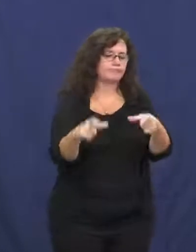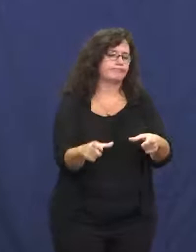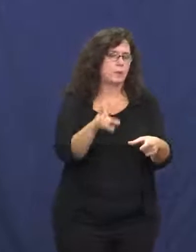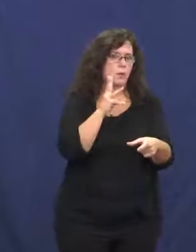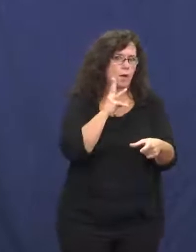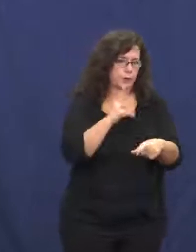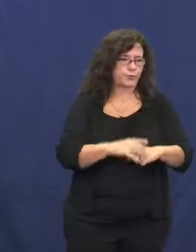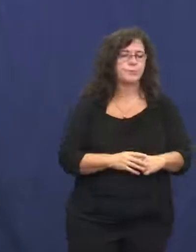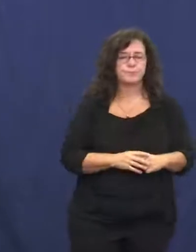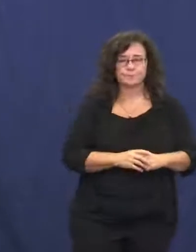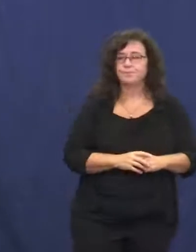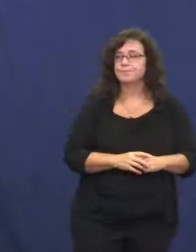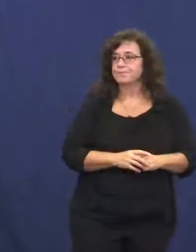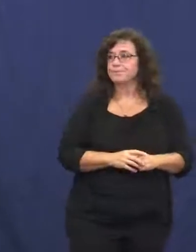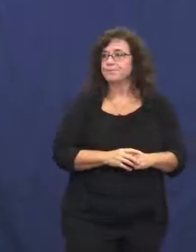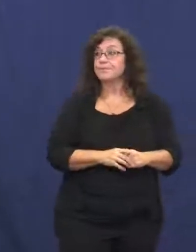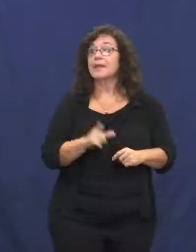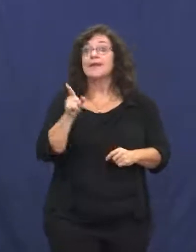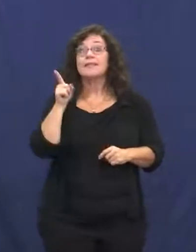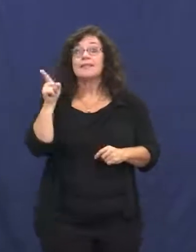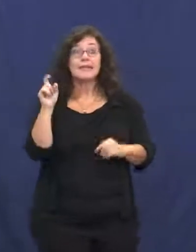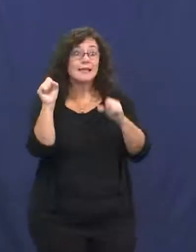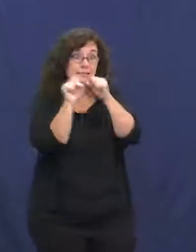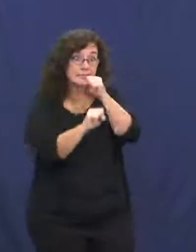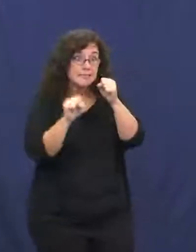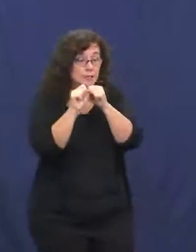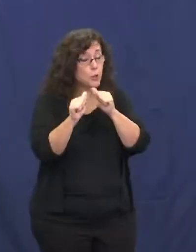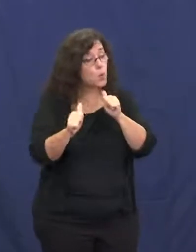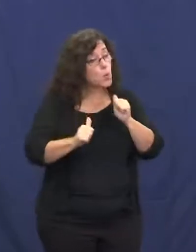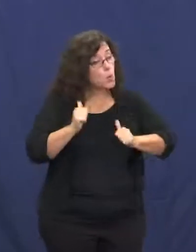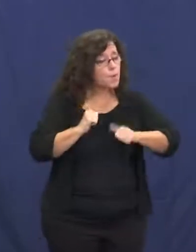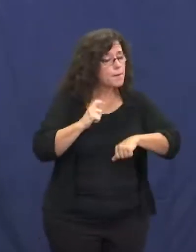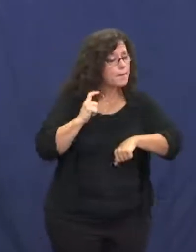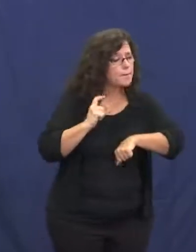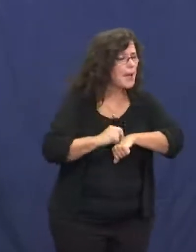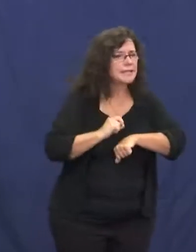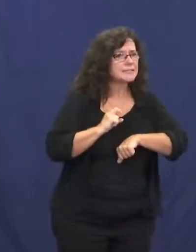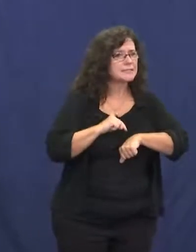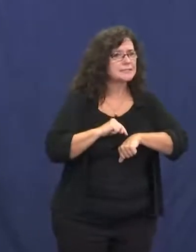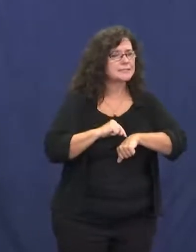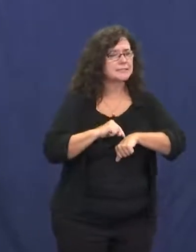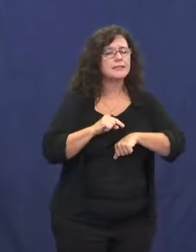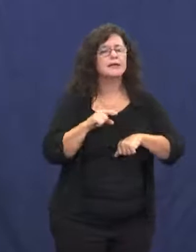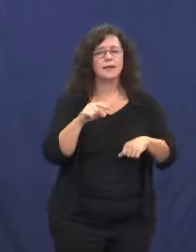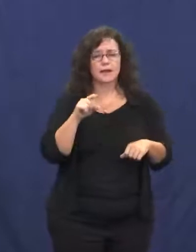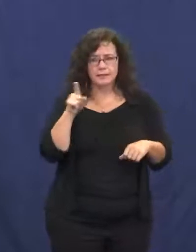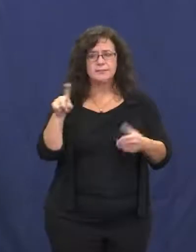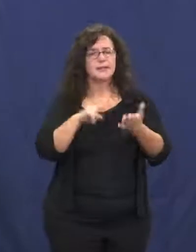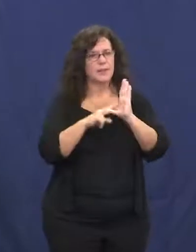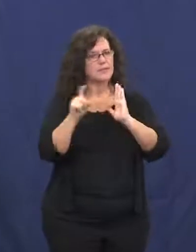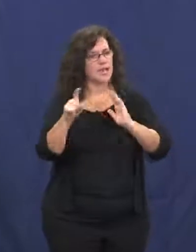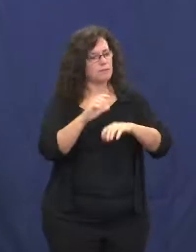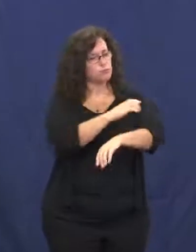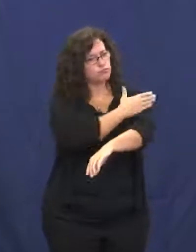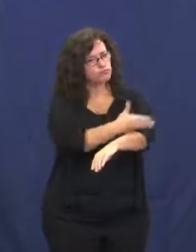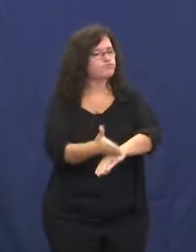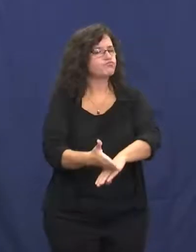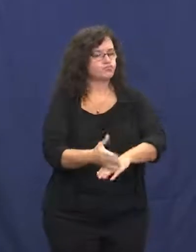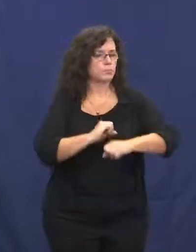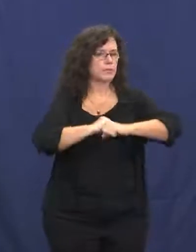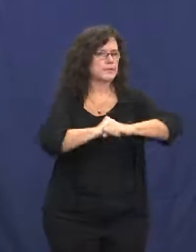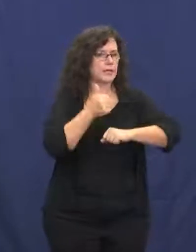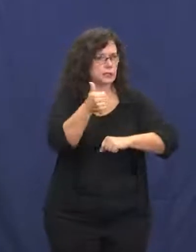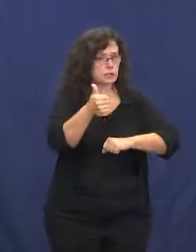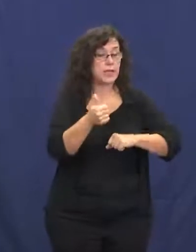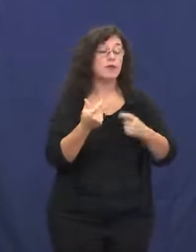These mosquitoes, again, they bite very readily, so you need to protect yourself. And the